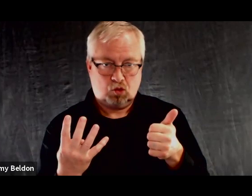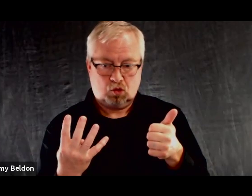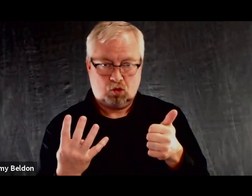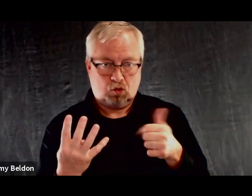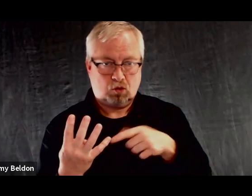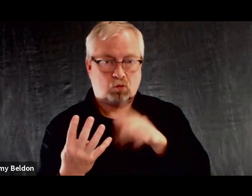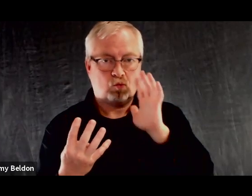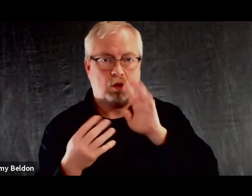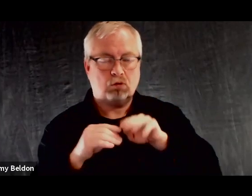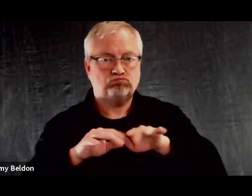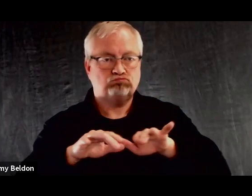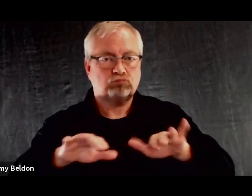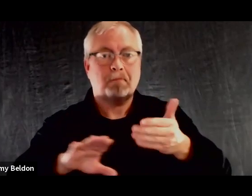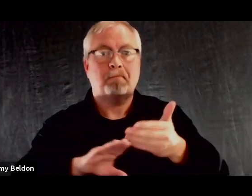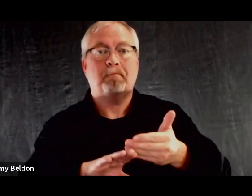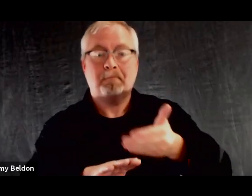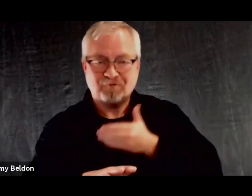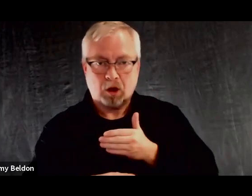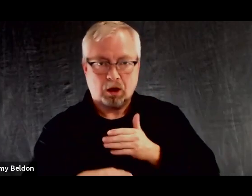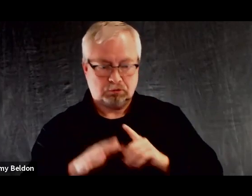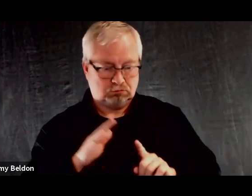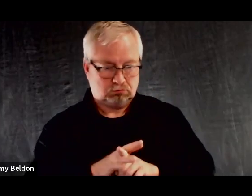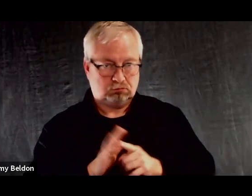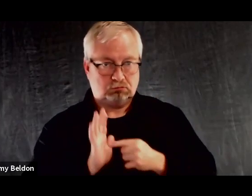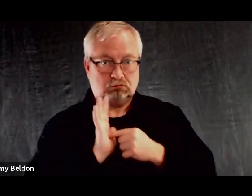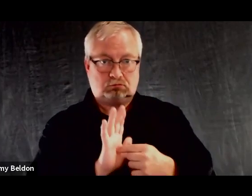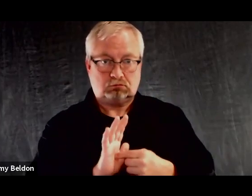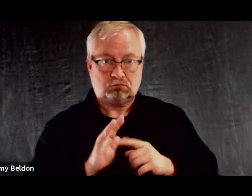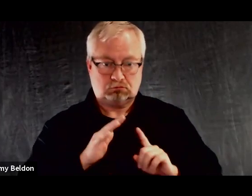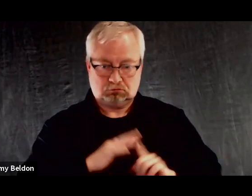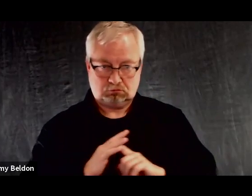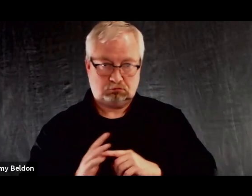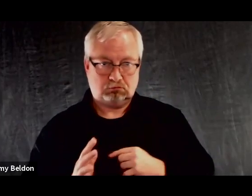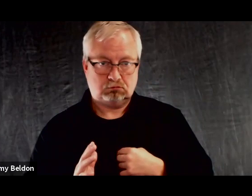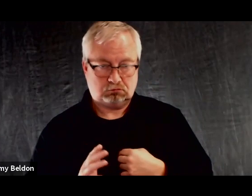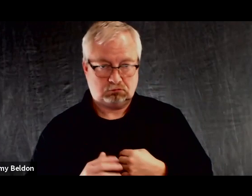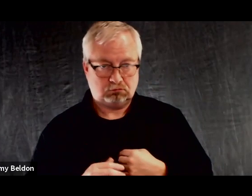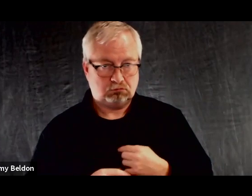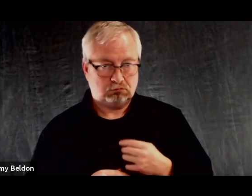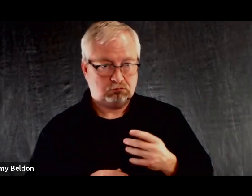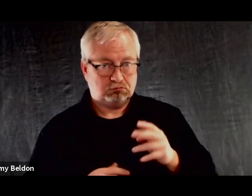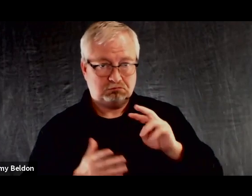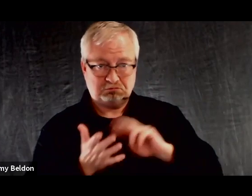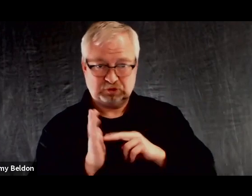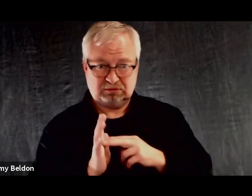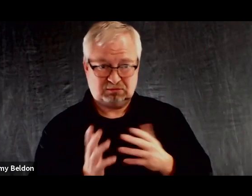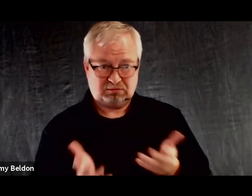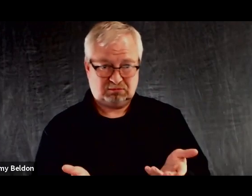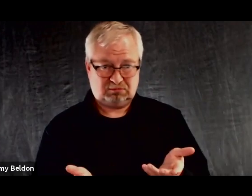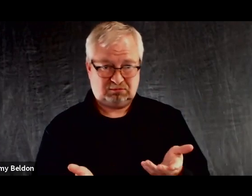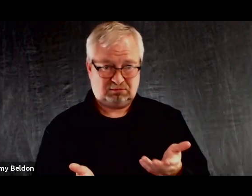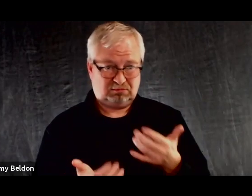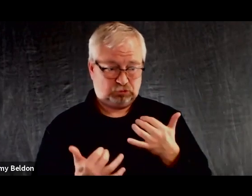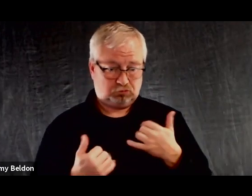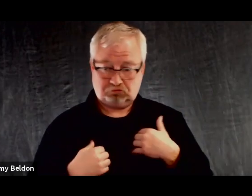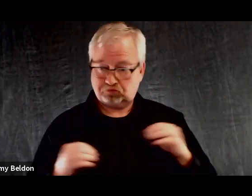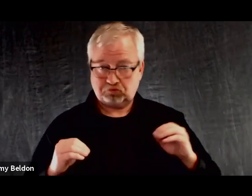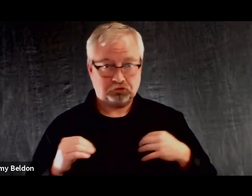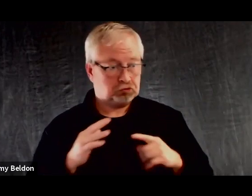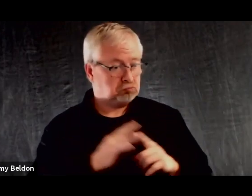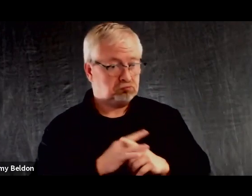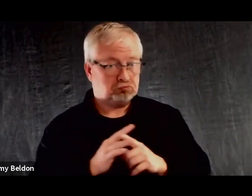people that are sick have been your emphasis for testing. Is there some point at which the asymptomatic spread is going to change your